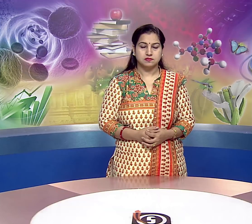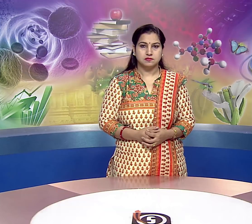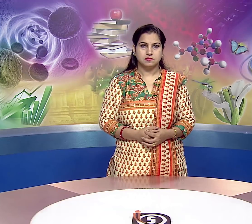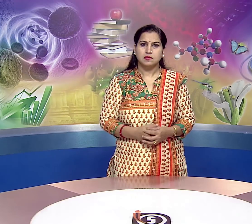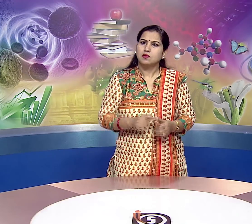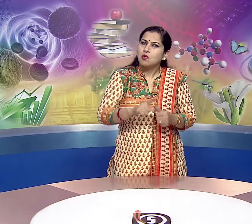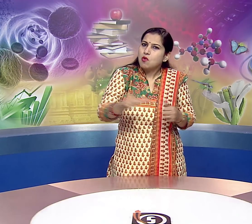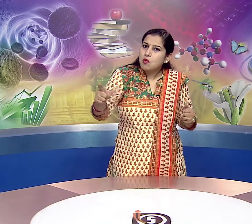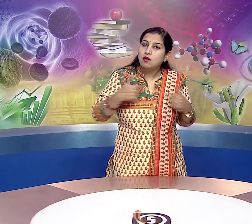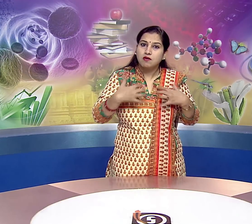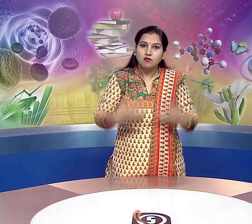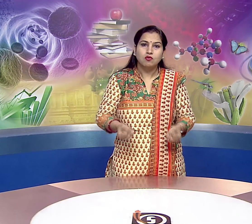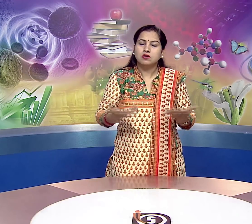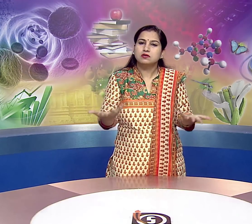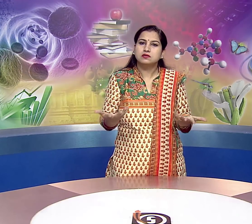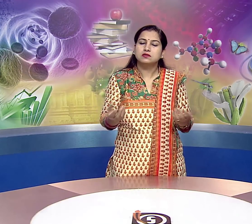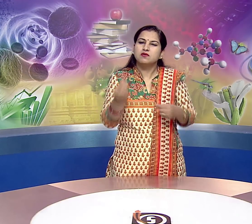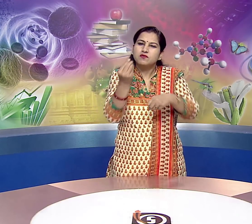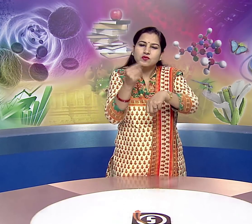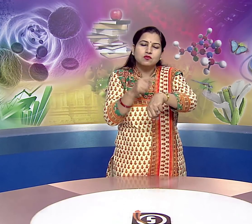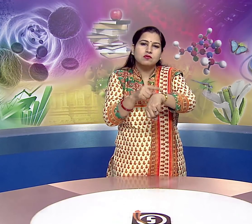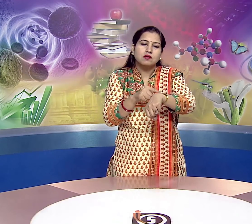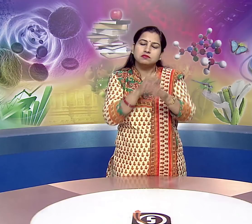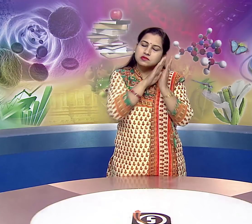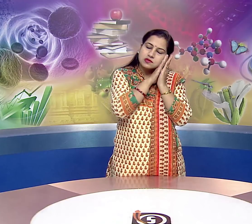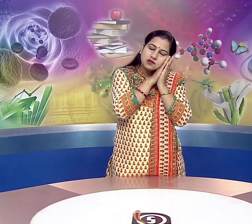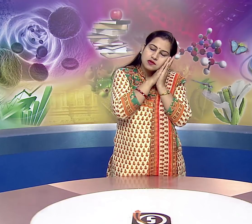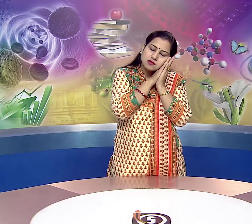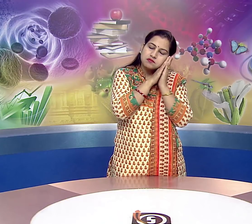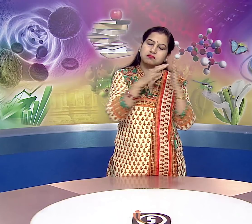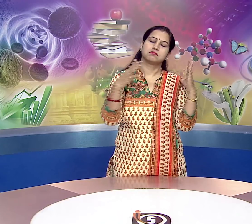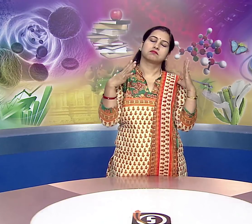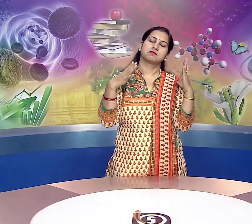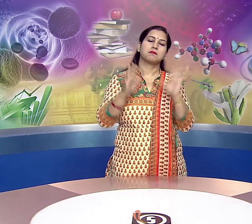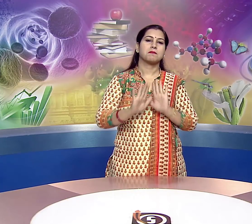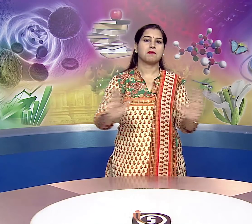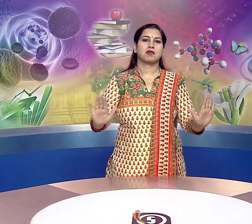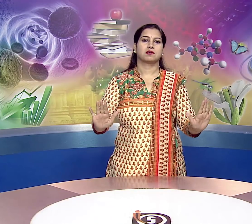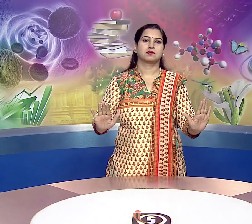All I wanted was a little moment of sleep.